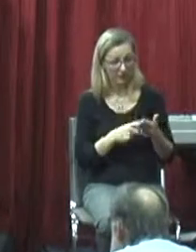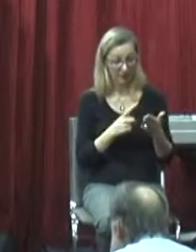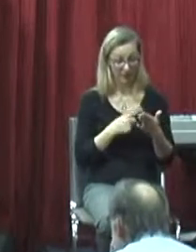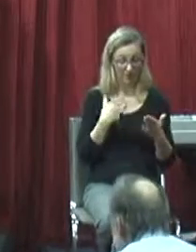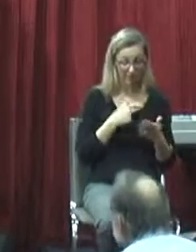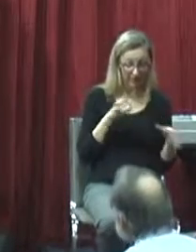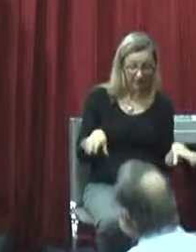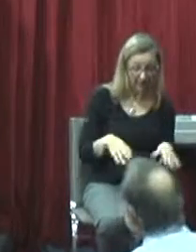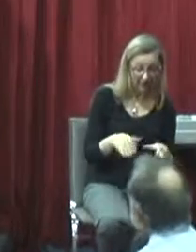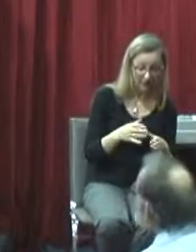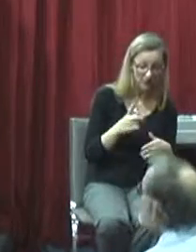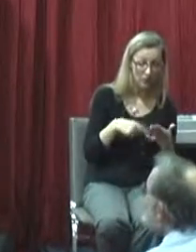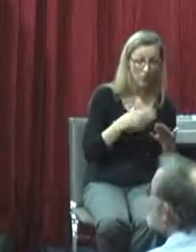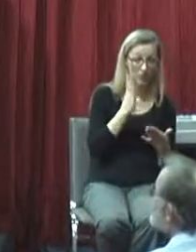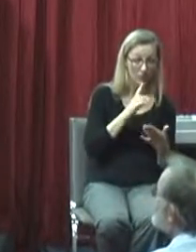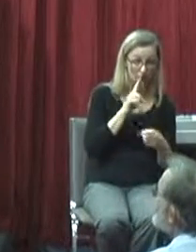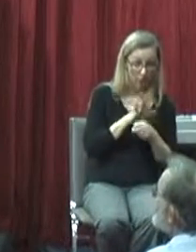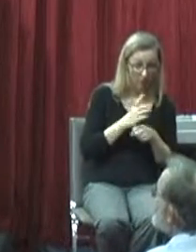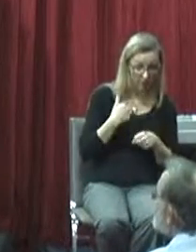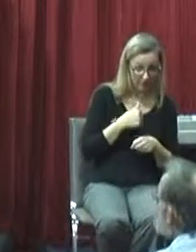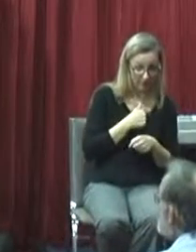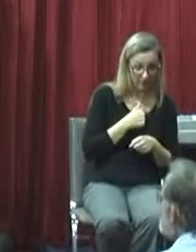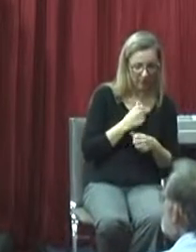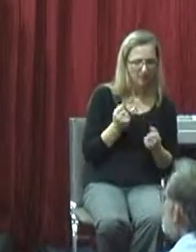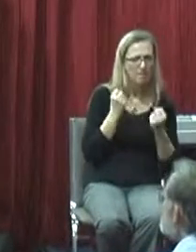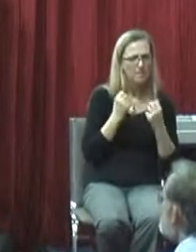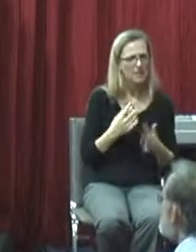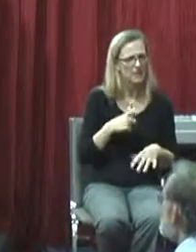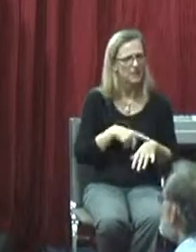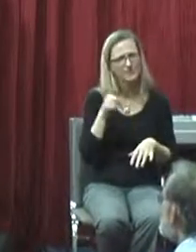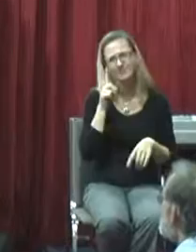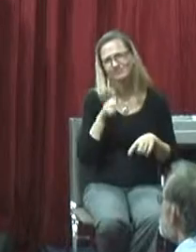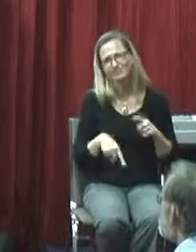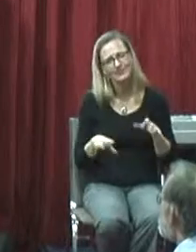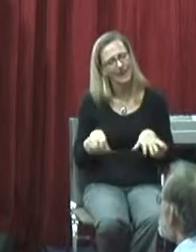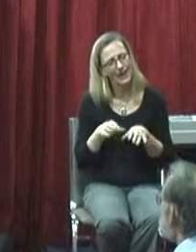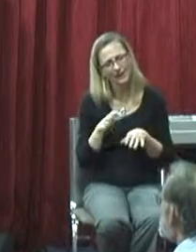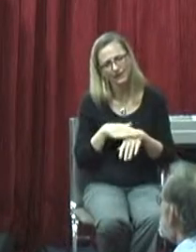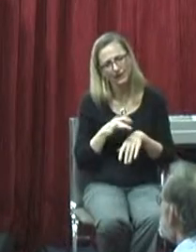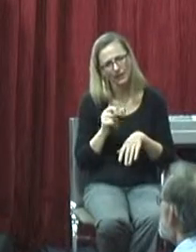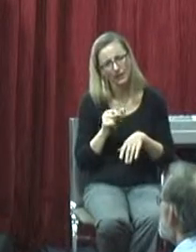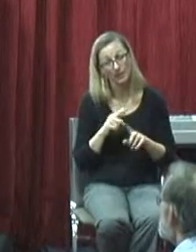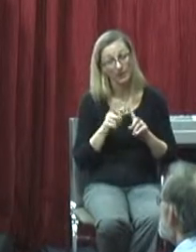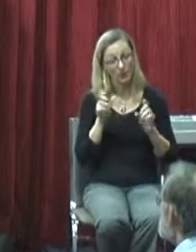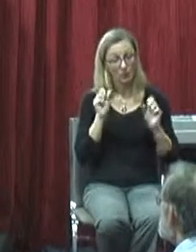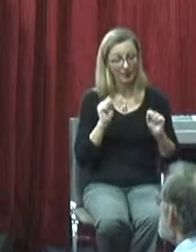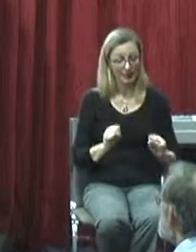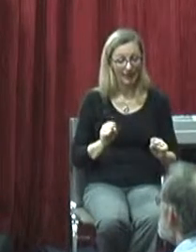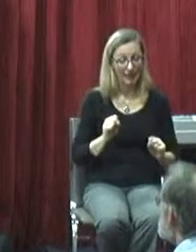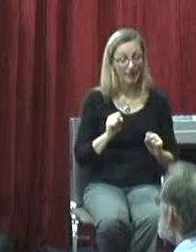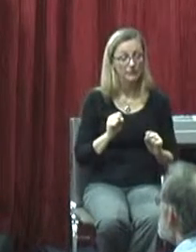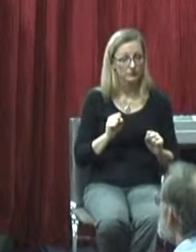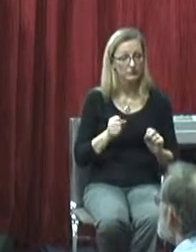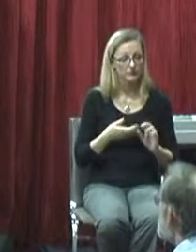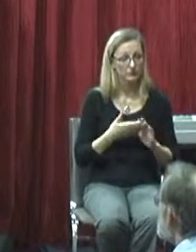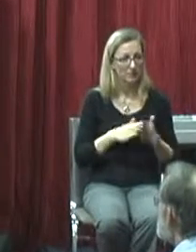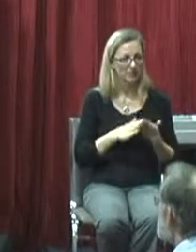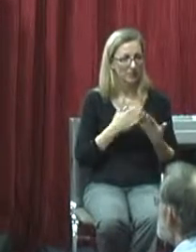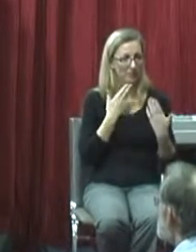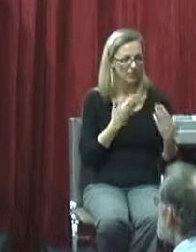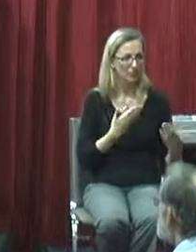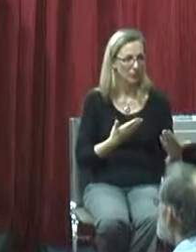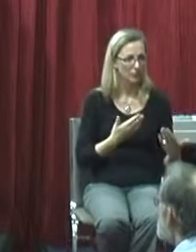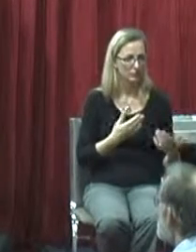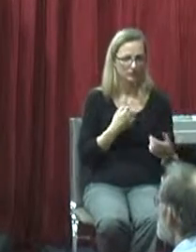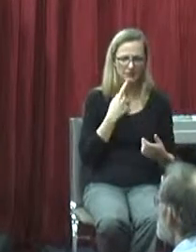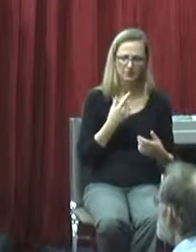on what God has promised us. But there's a lot of times you can't act on it. But you can be thankful and say, yes, Lord, I thank you that that's